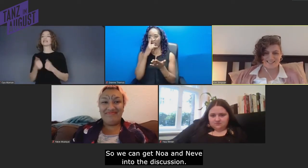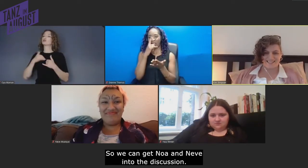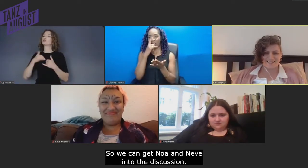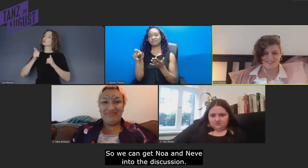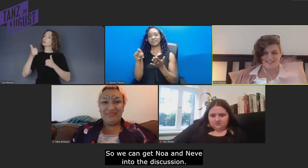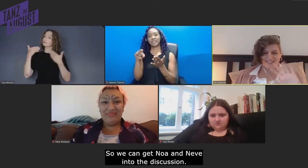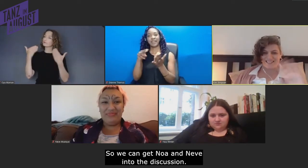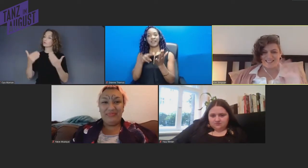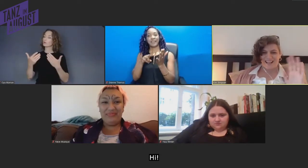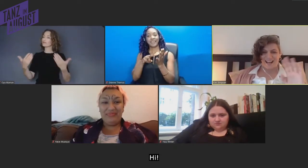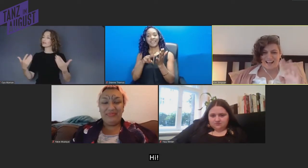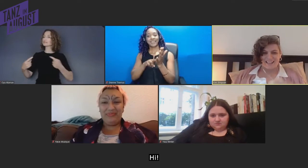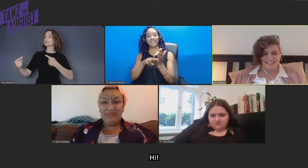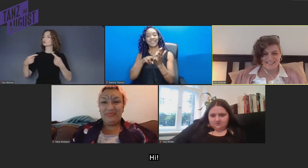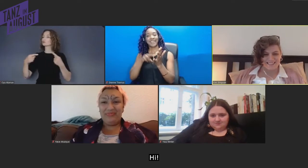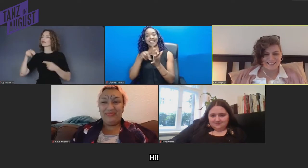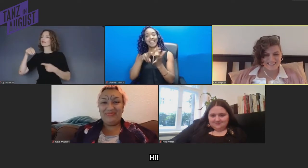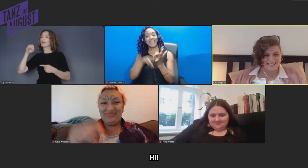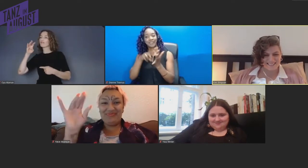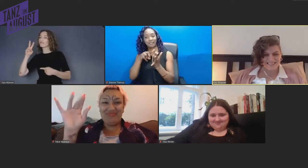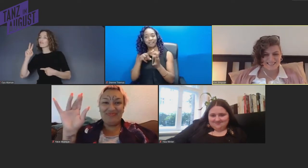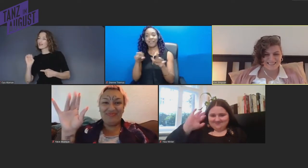the discussion. Hi.